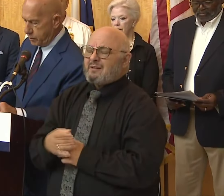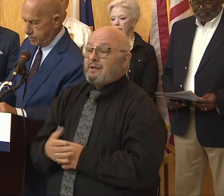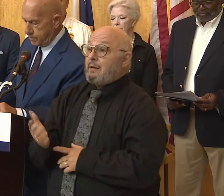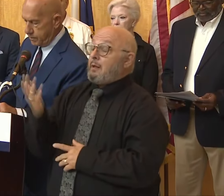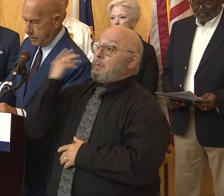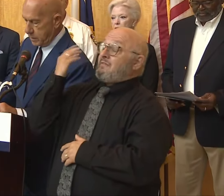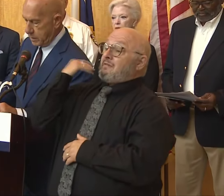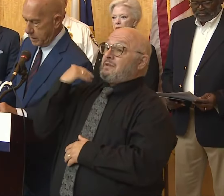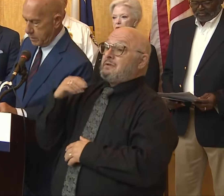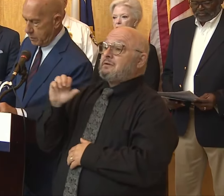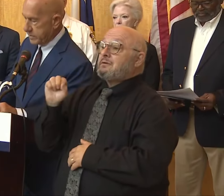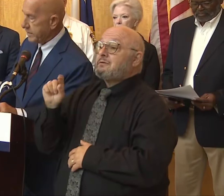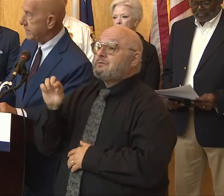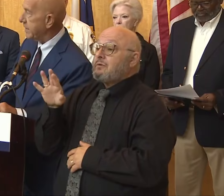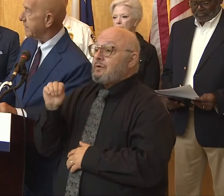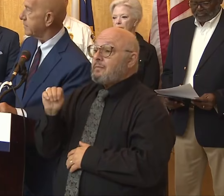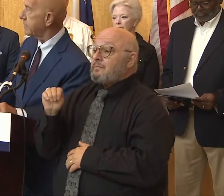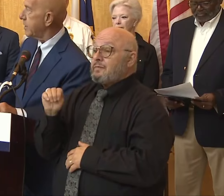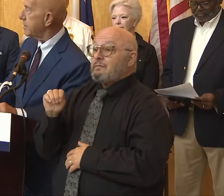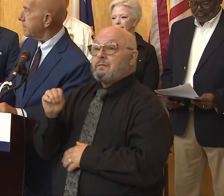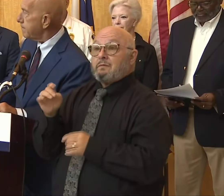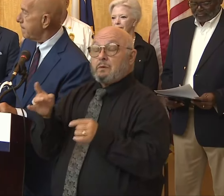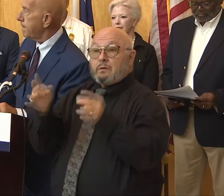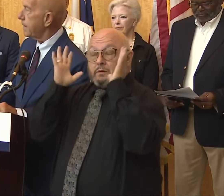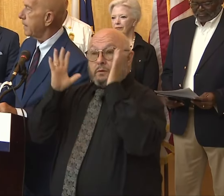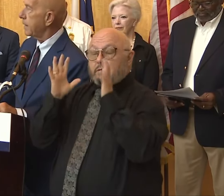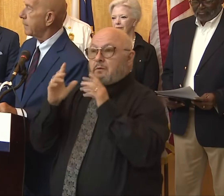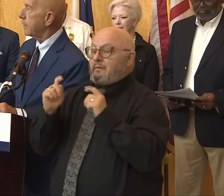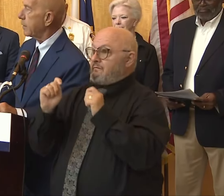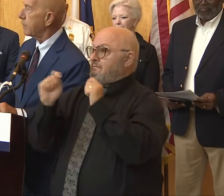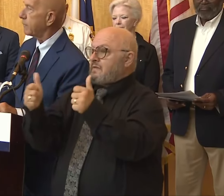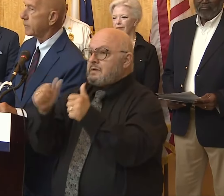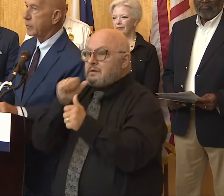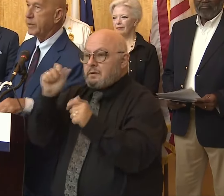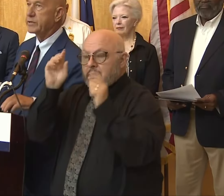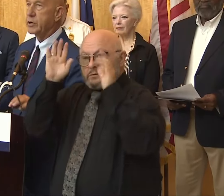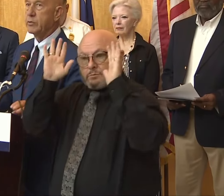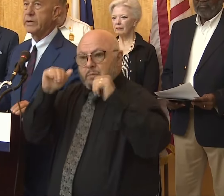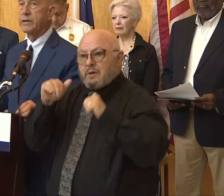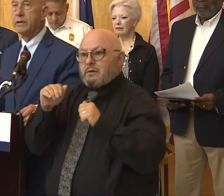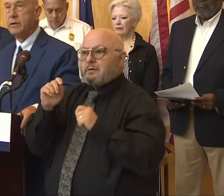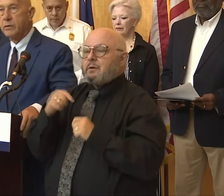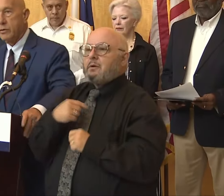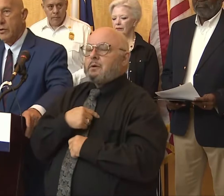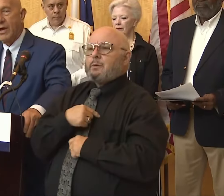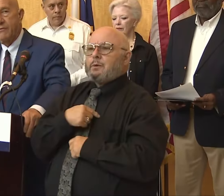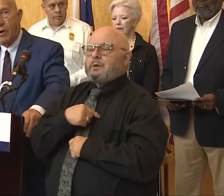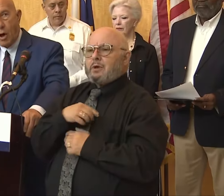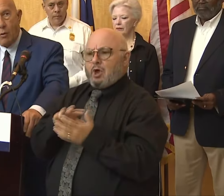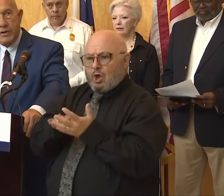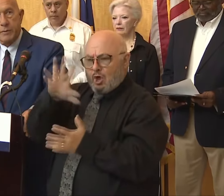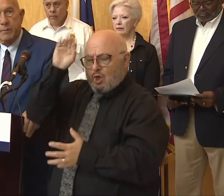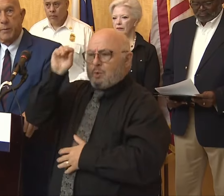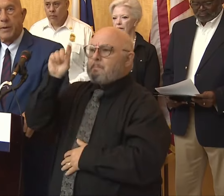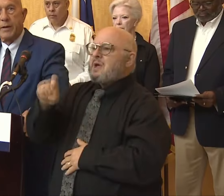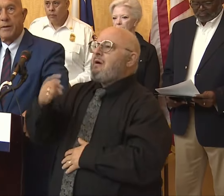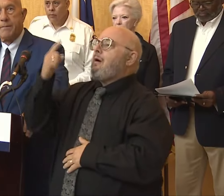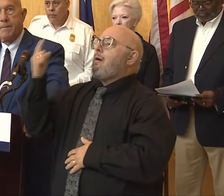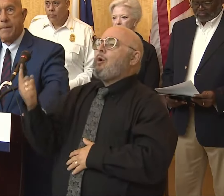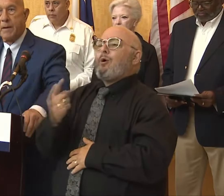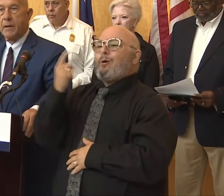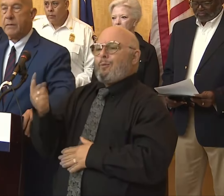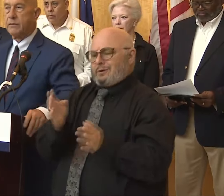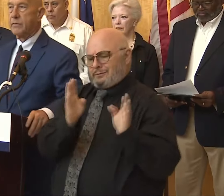storm was intense, sudden, and we learned from derecho that you have to always be